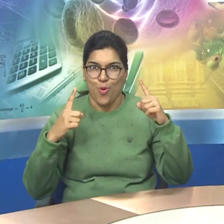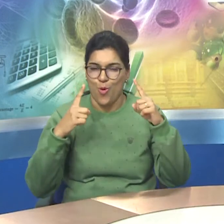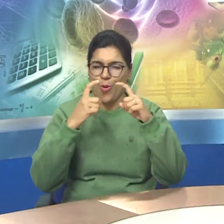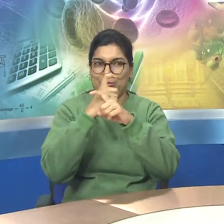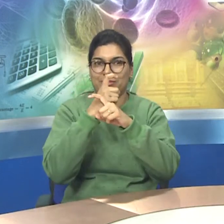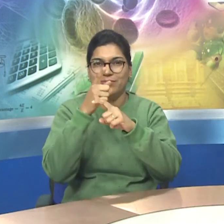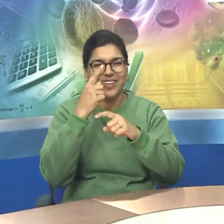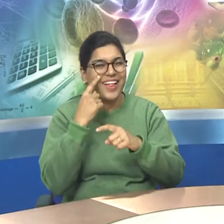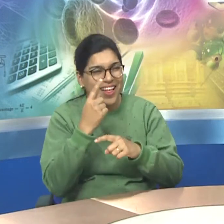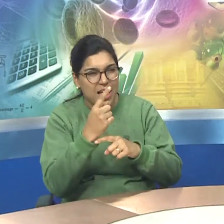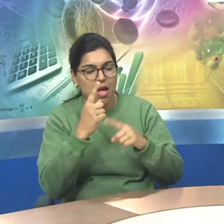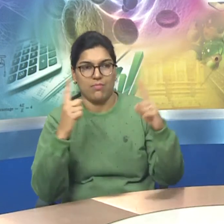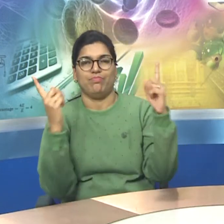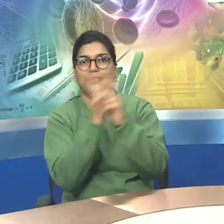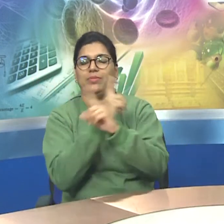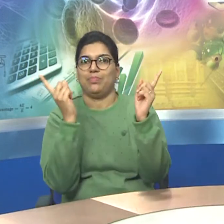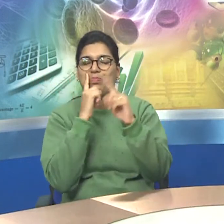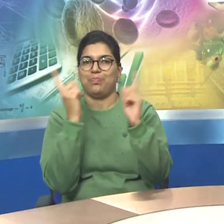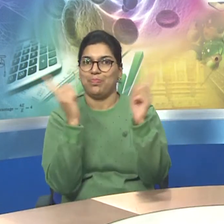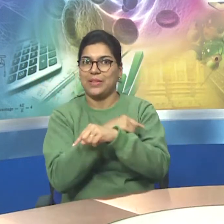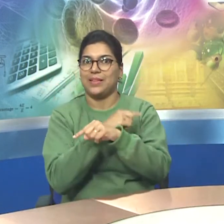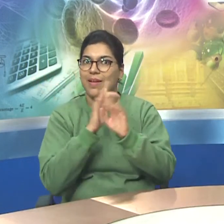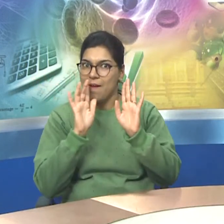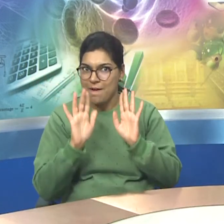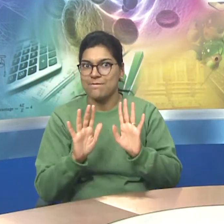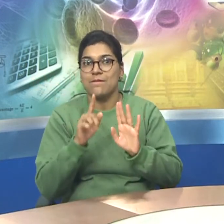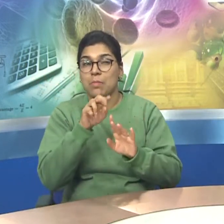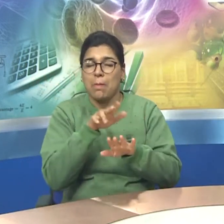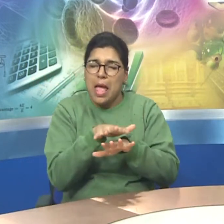idioms. These are really some